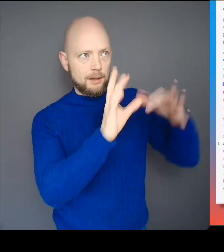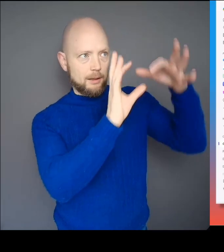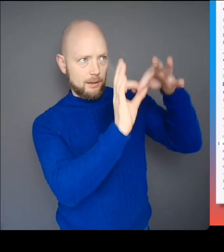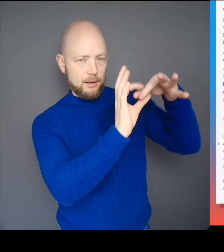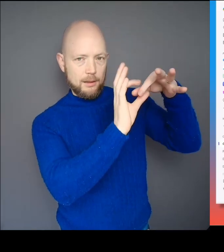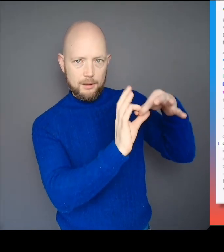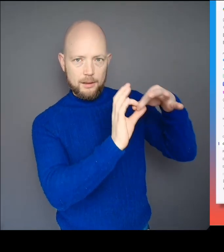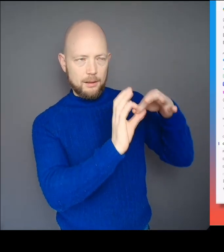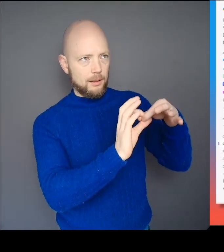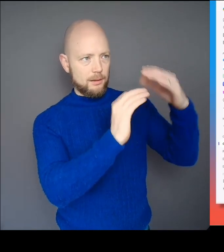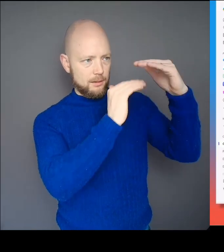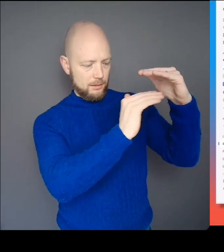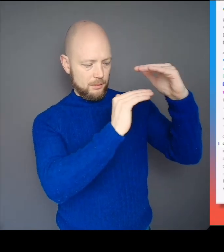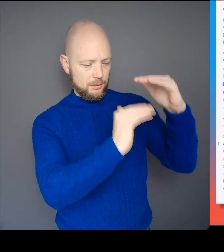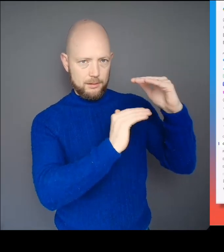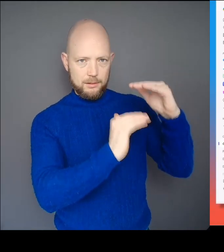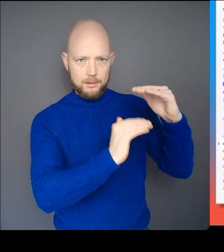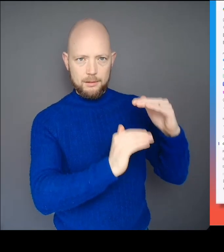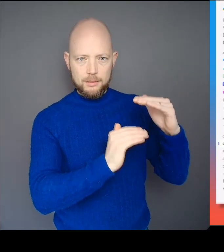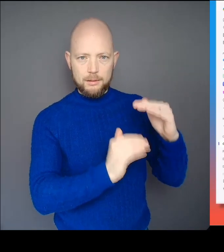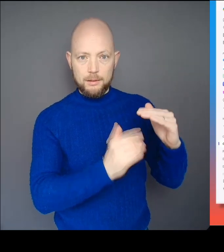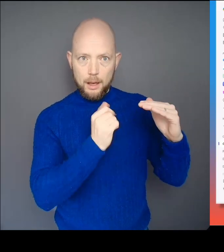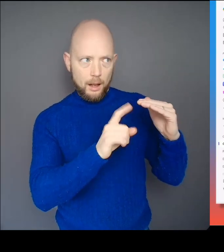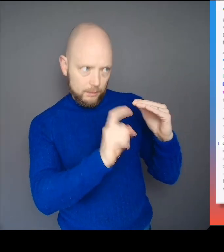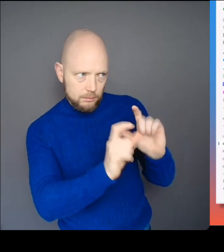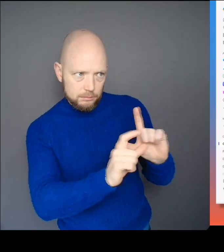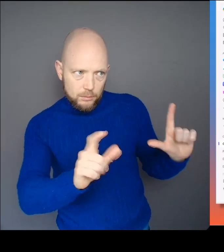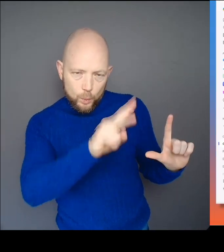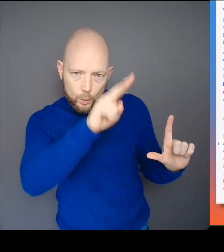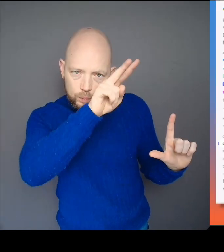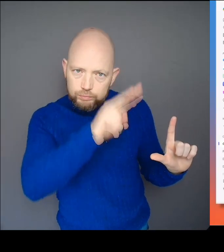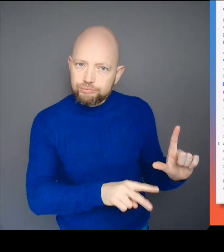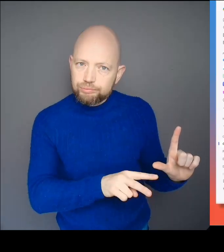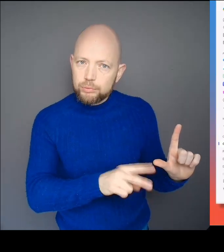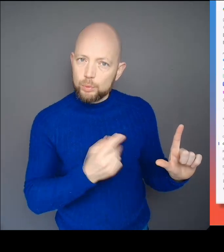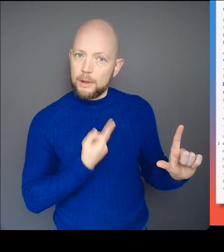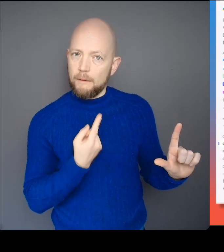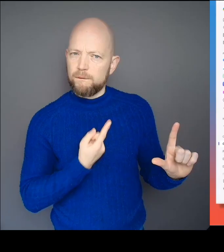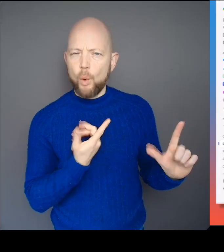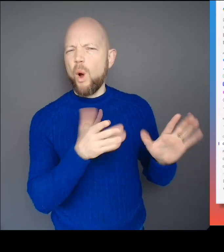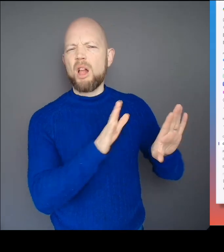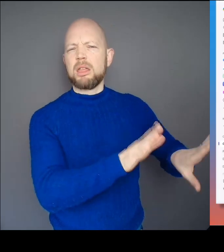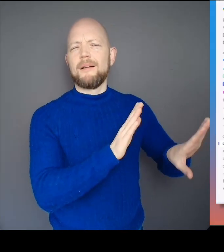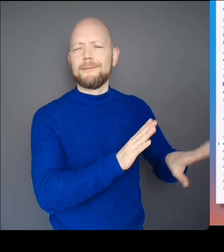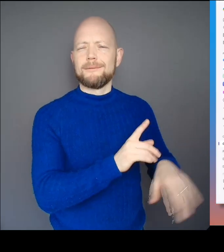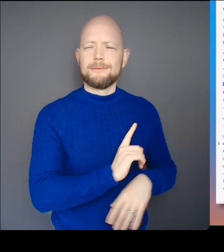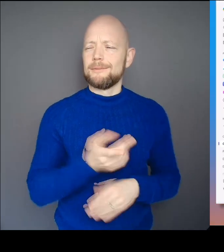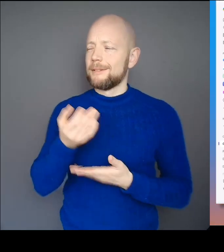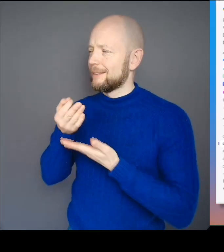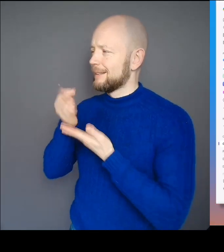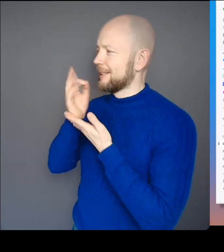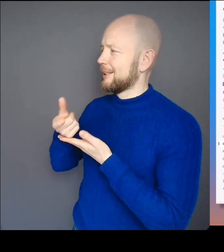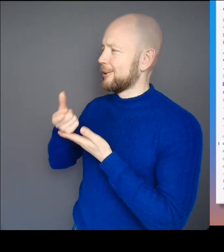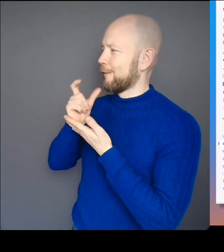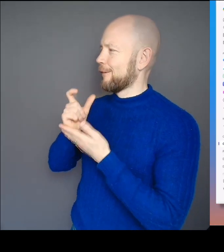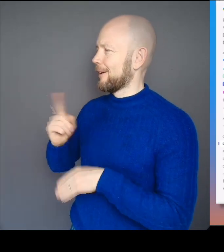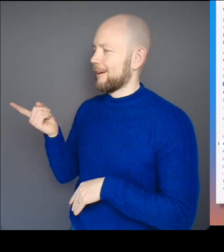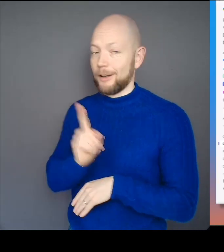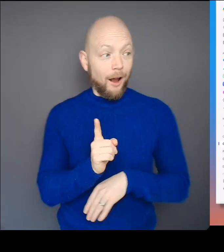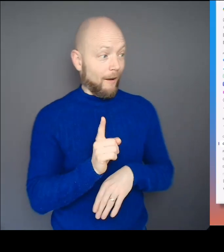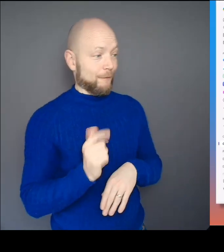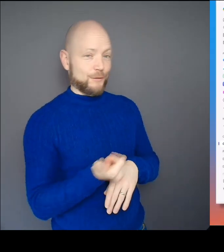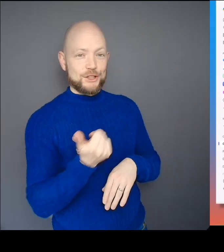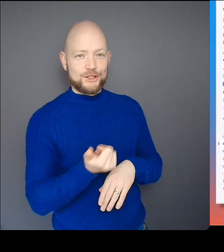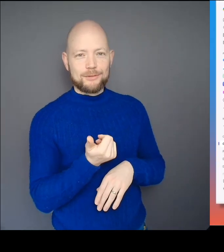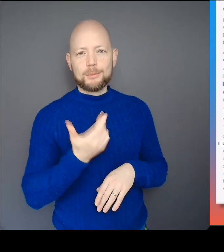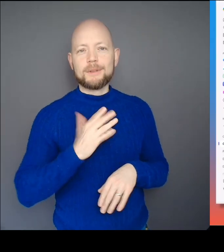it goes, I'm going to begin the research now. What you want to do if you're interested in this is expand it. Usually with this is one to go away, have